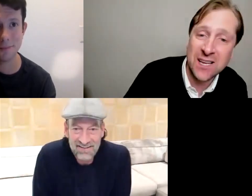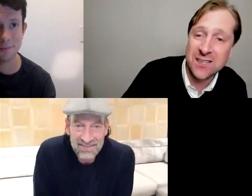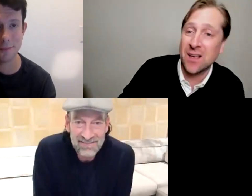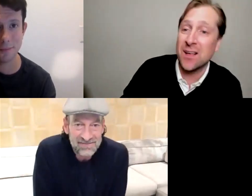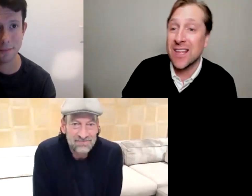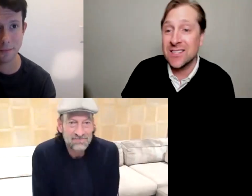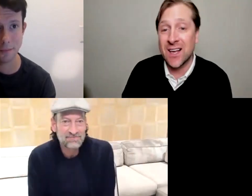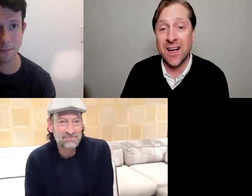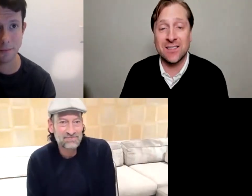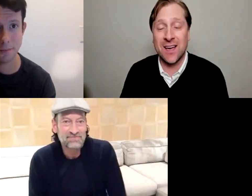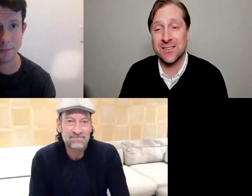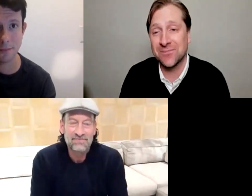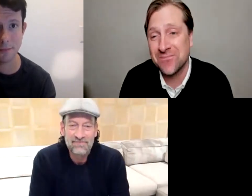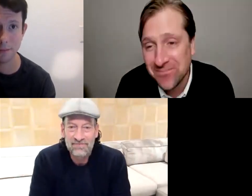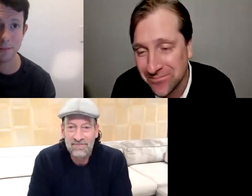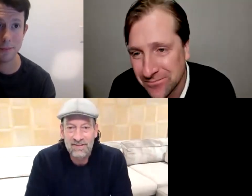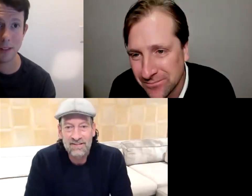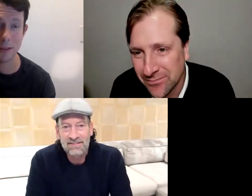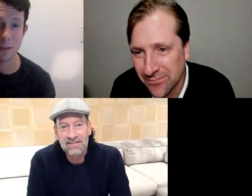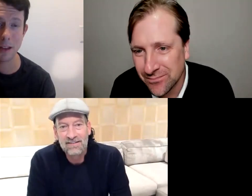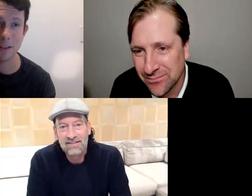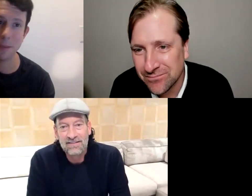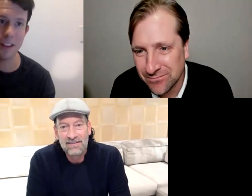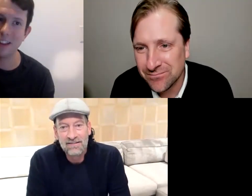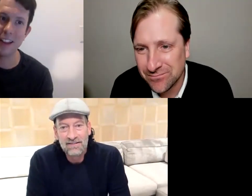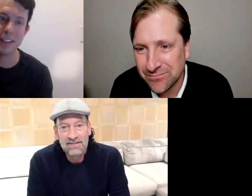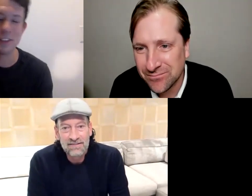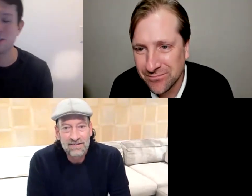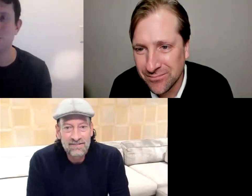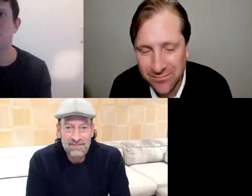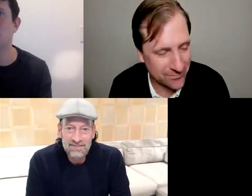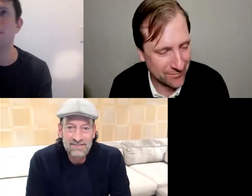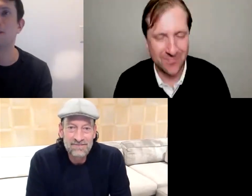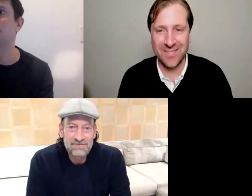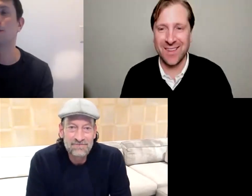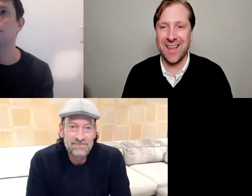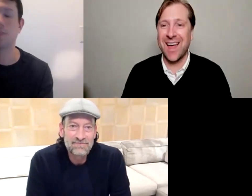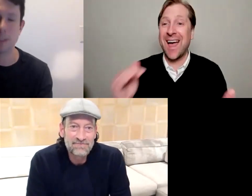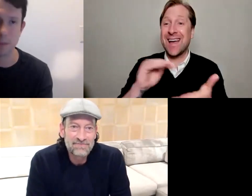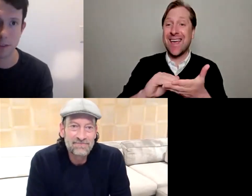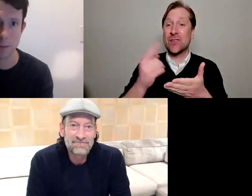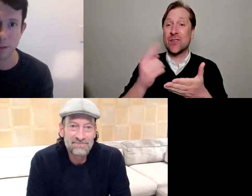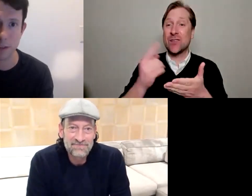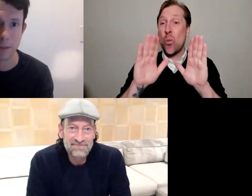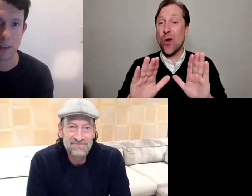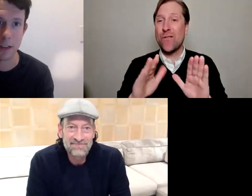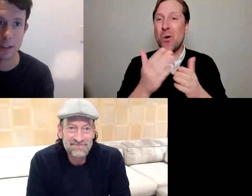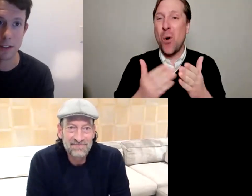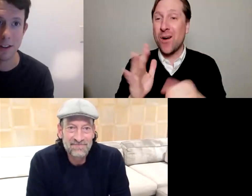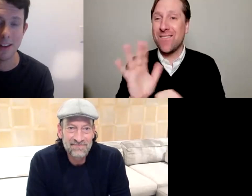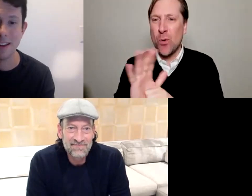people tend to make less eye contact. Absolutely. I mean, again, that's just sort of one of the wonderful things about this movie